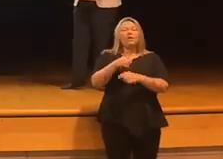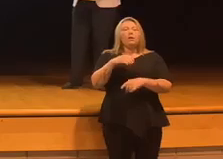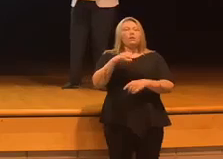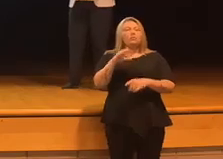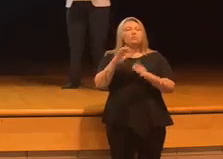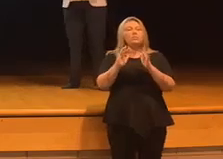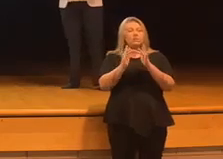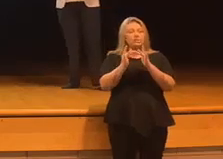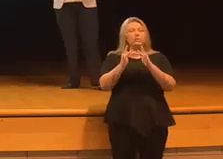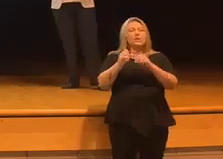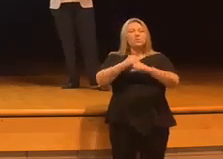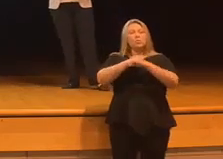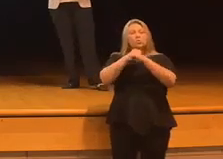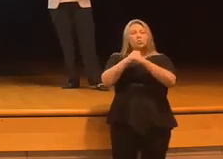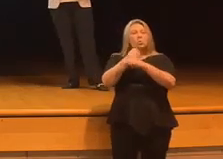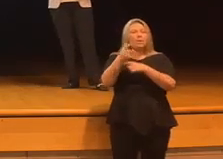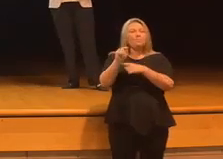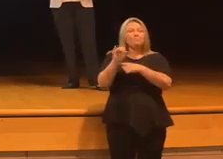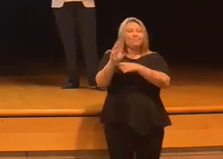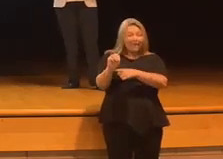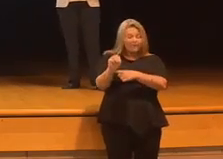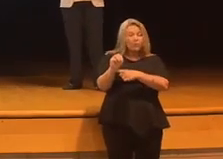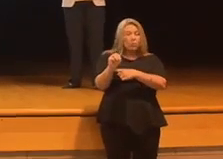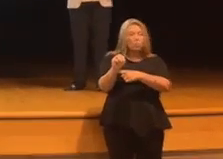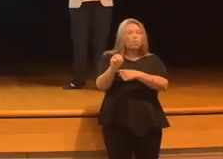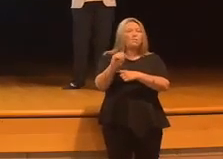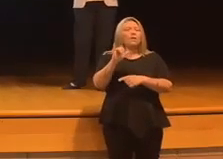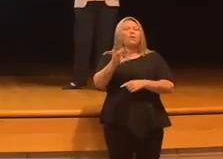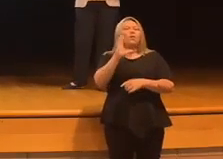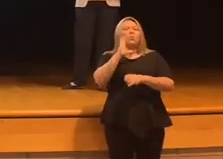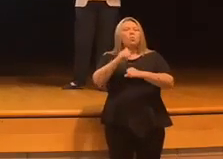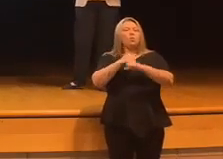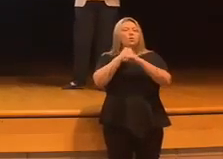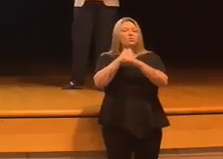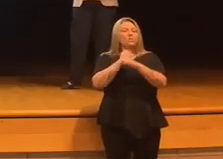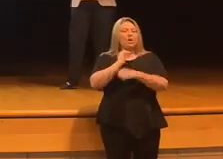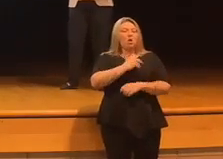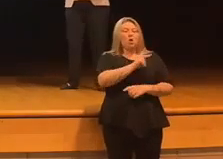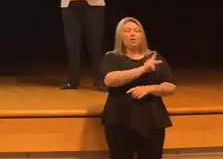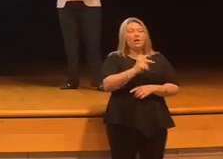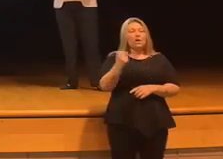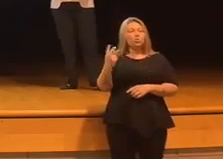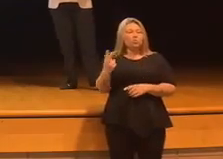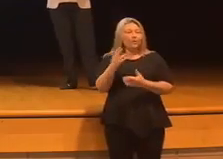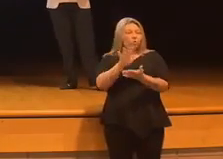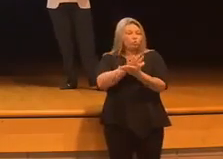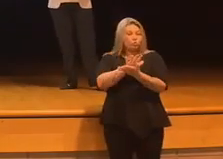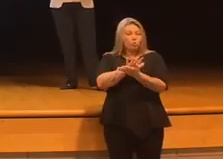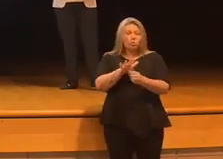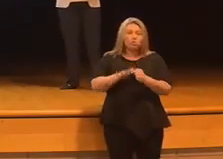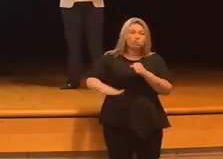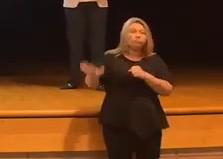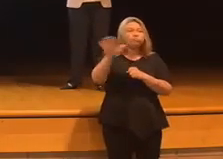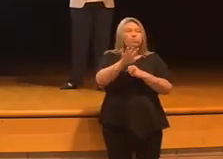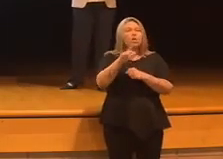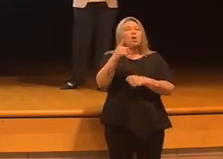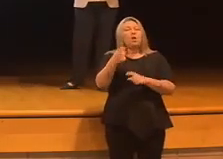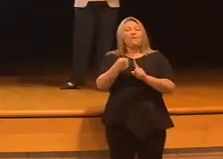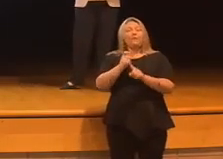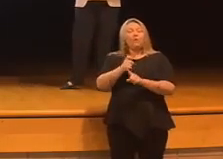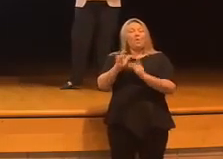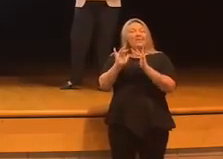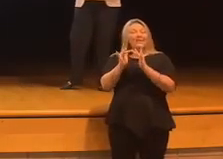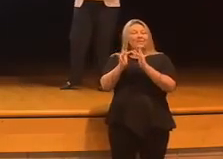cybersecurity platform that it protects our K-12 institutions from cyber threats.